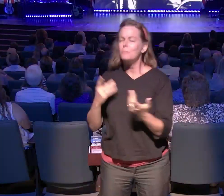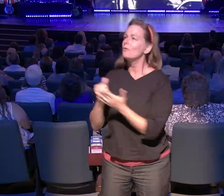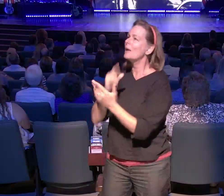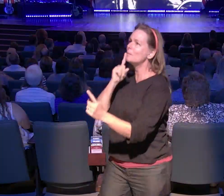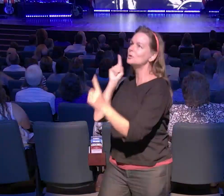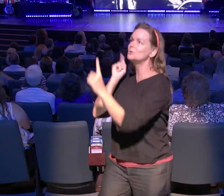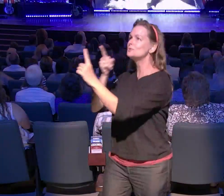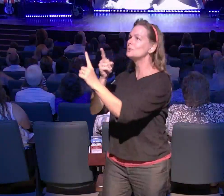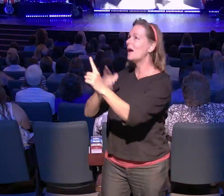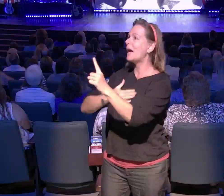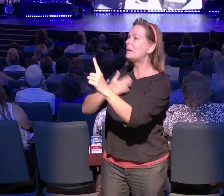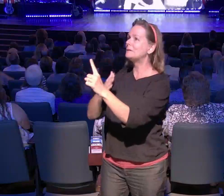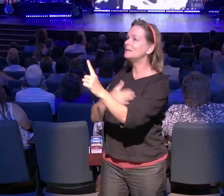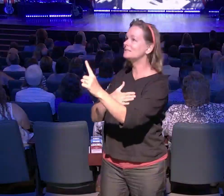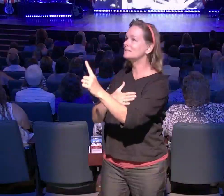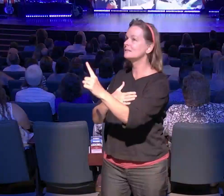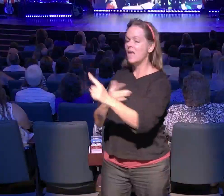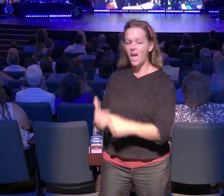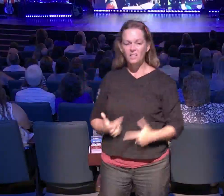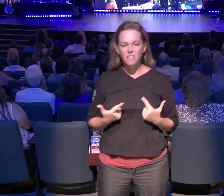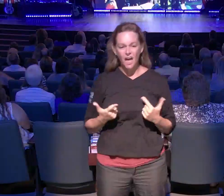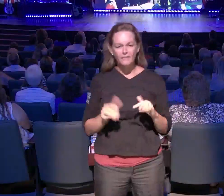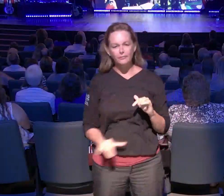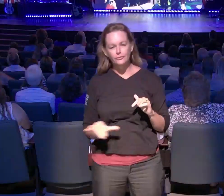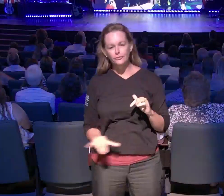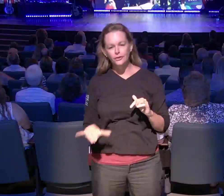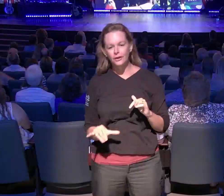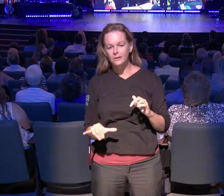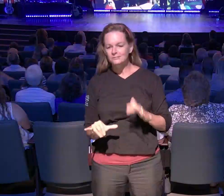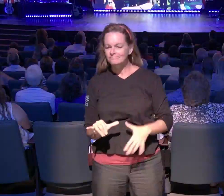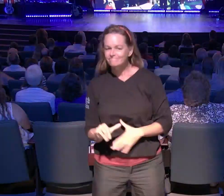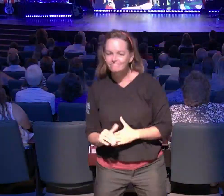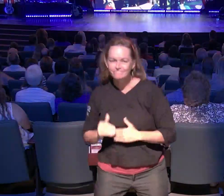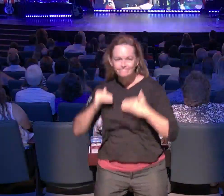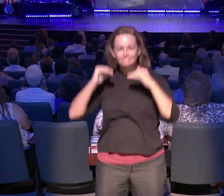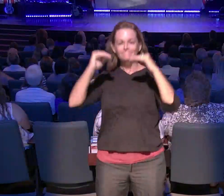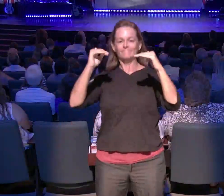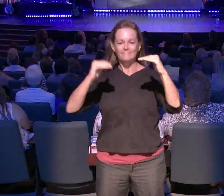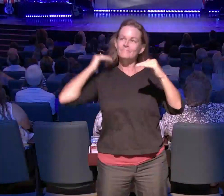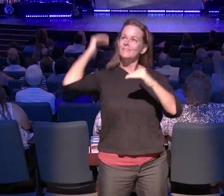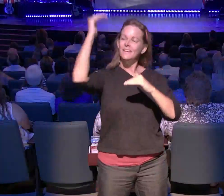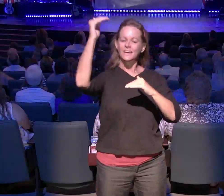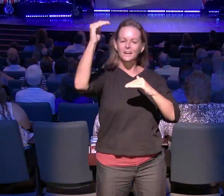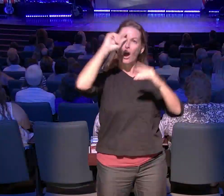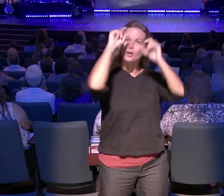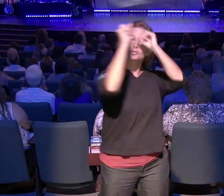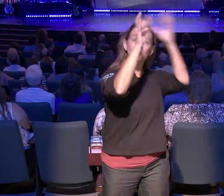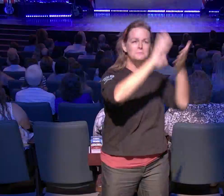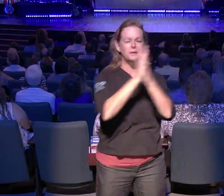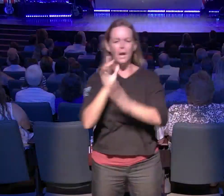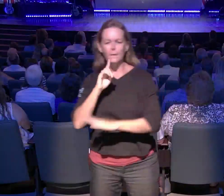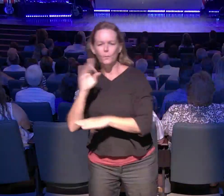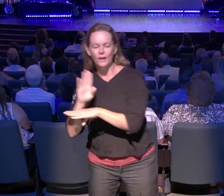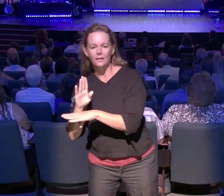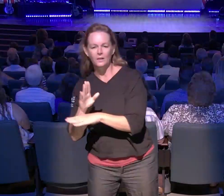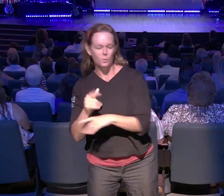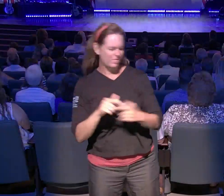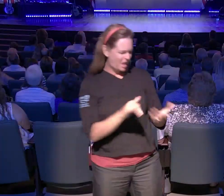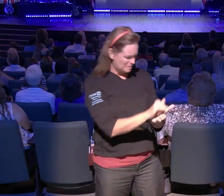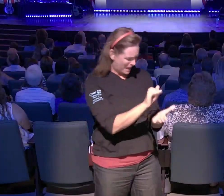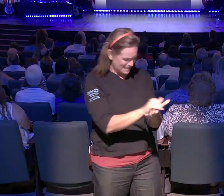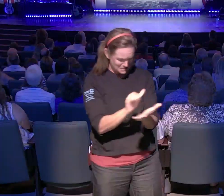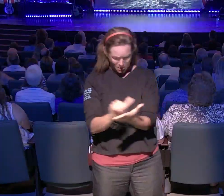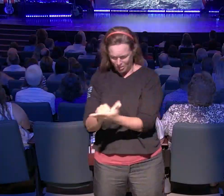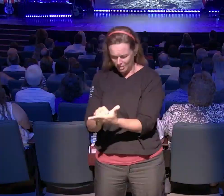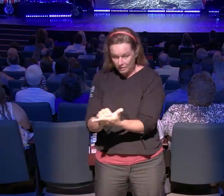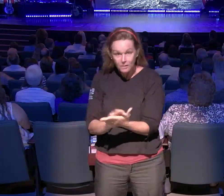a better life, freedom, and a brighter future. We took our dreams and made them a reality. We turned what was thought to be impossible and